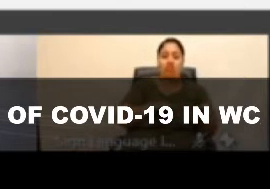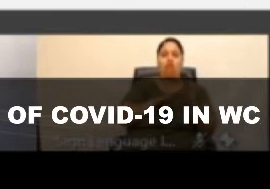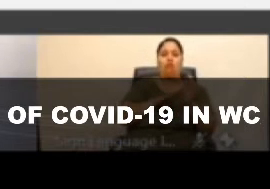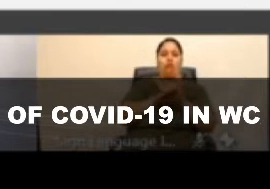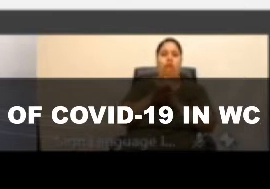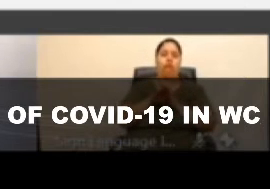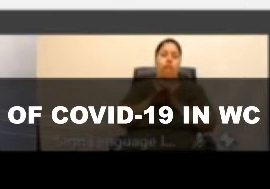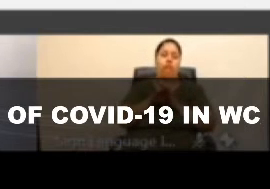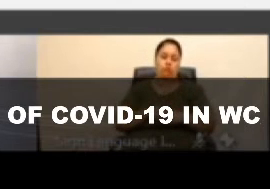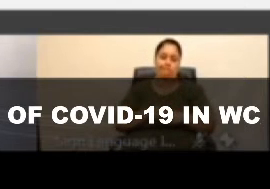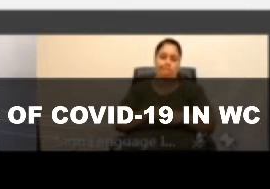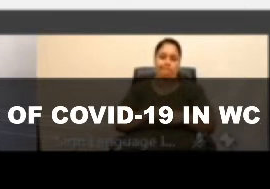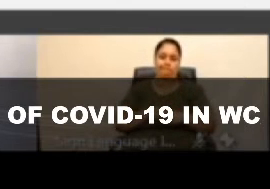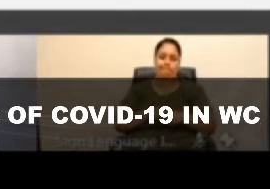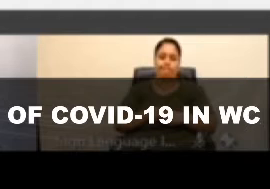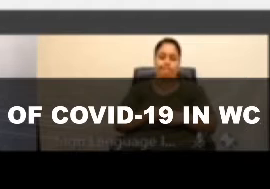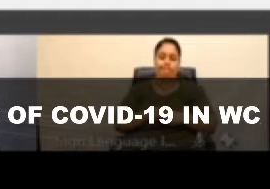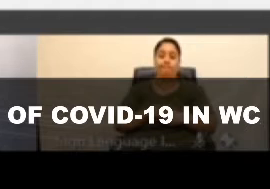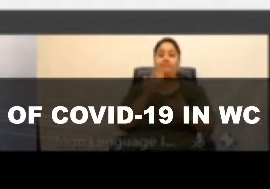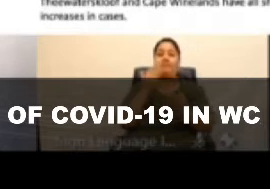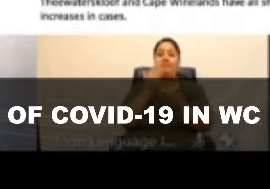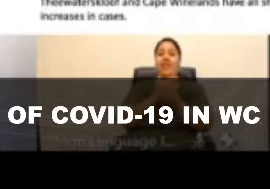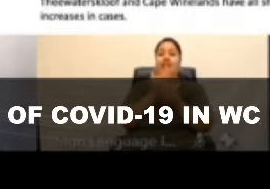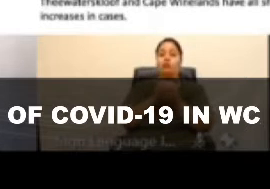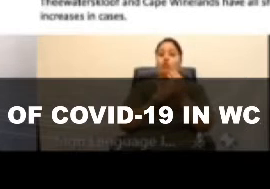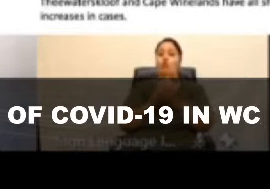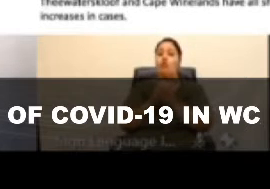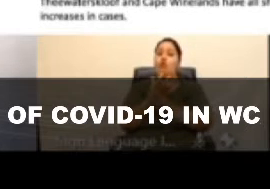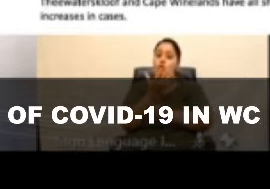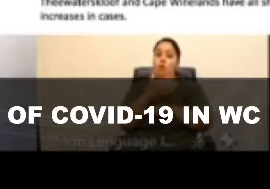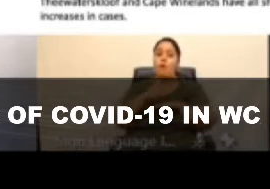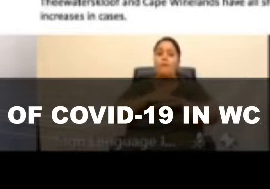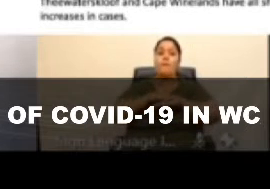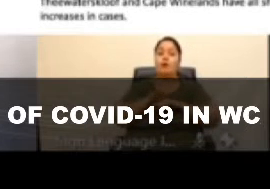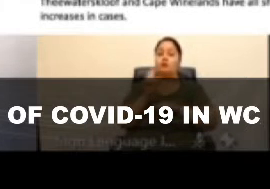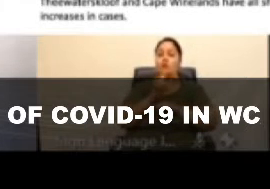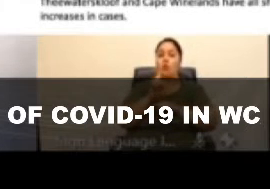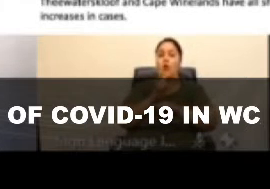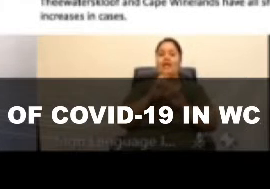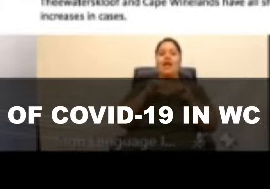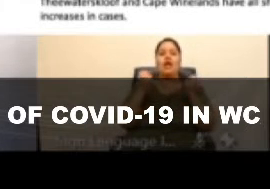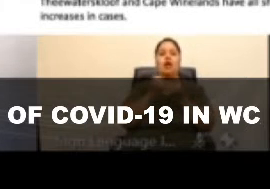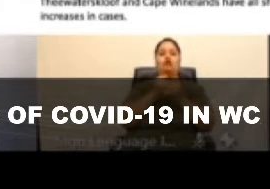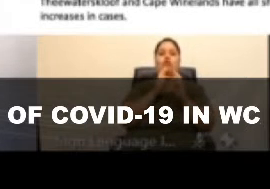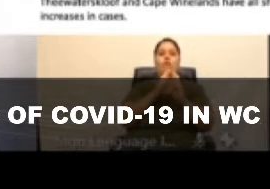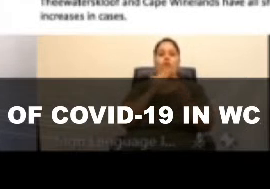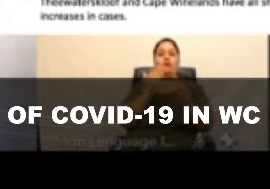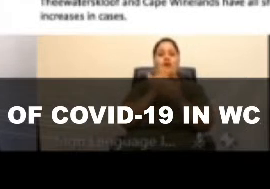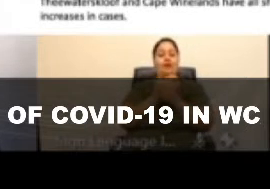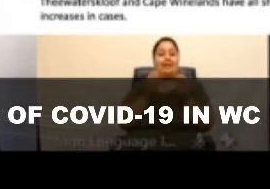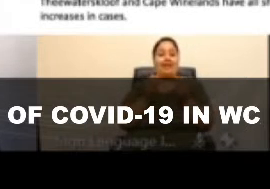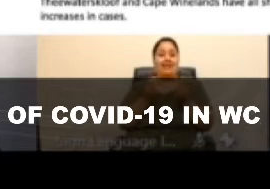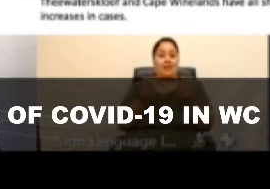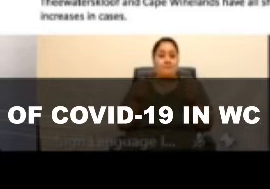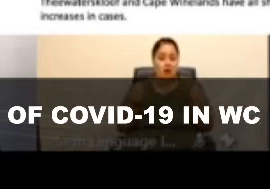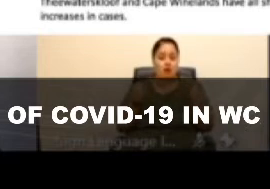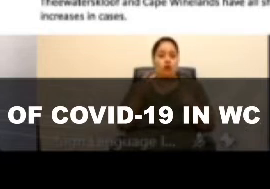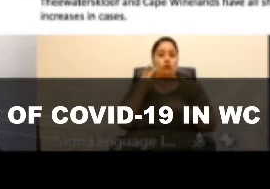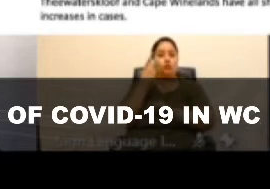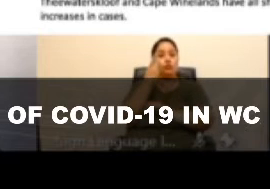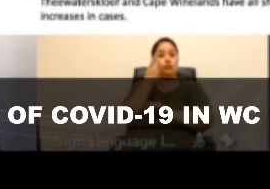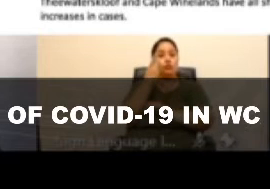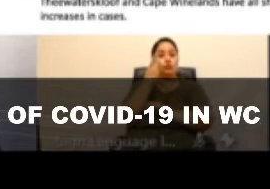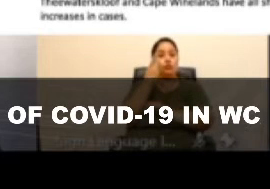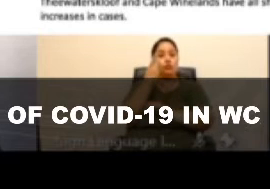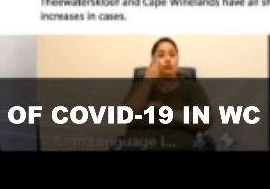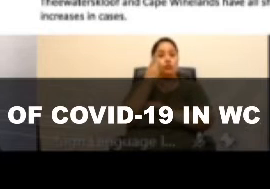look at the growth in cases based on the national reported case numbers, you will see that the percentage